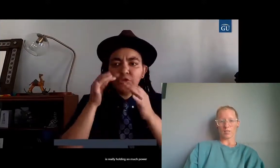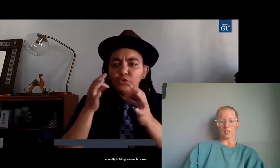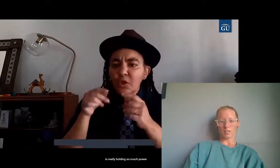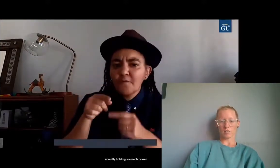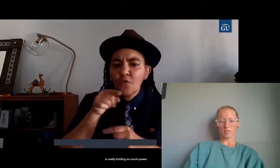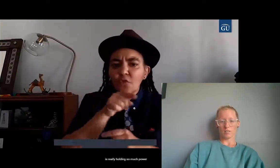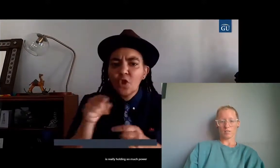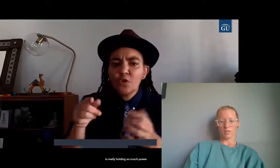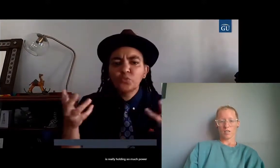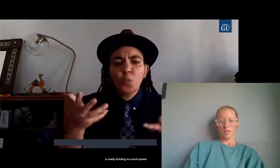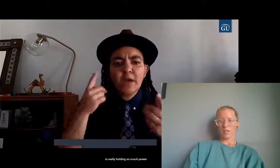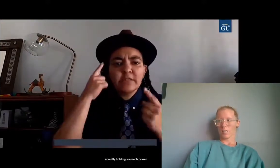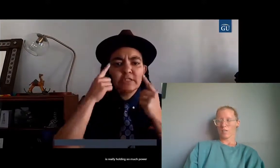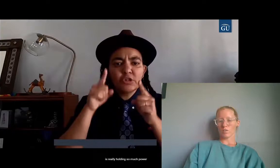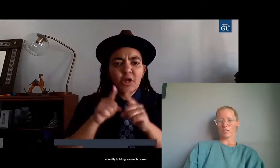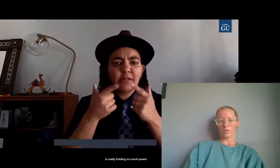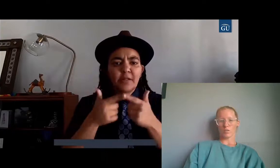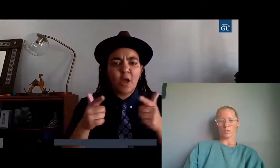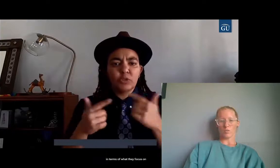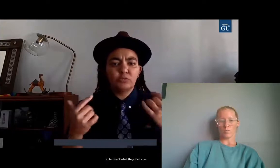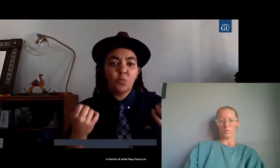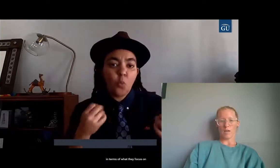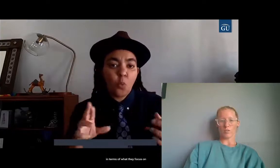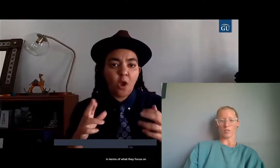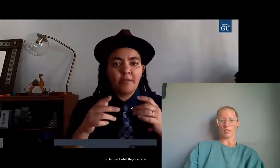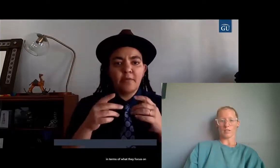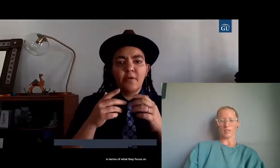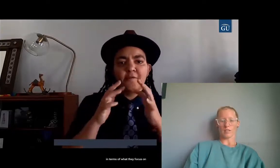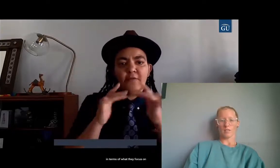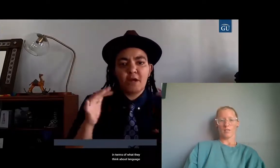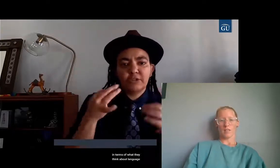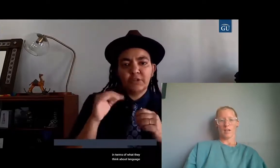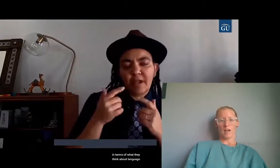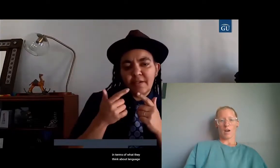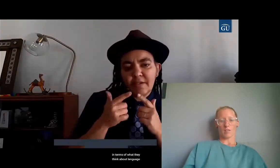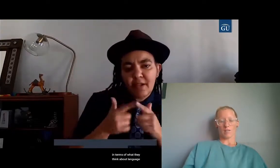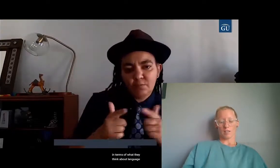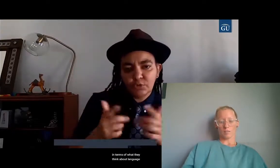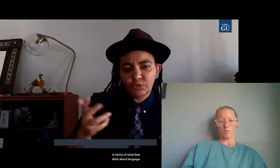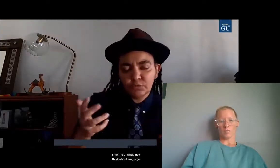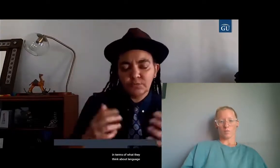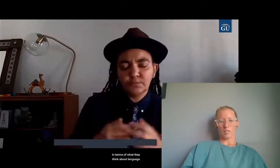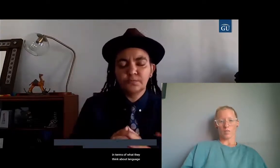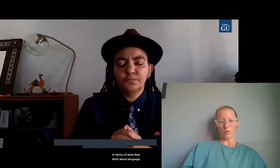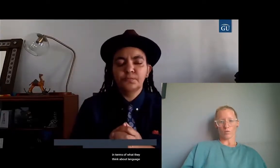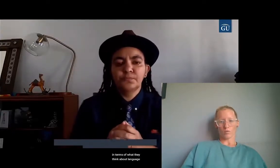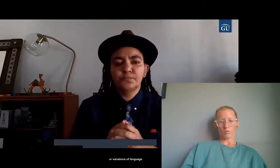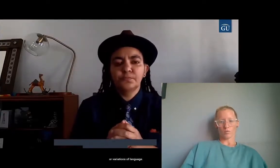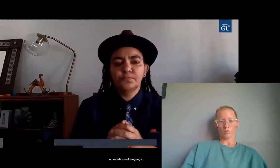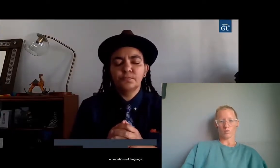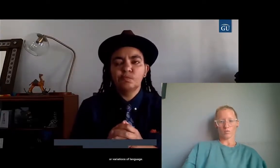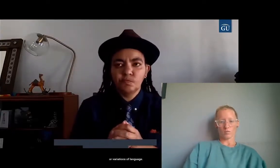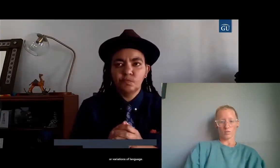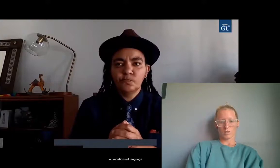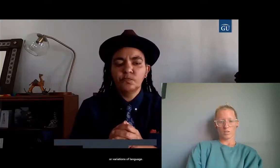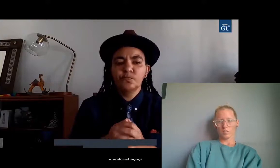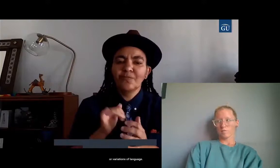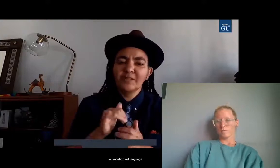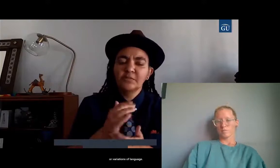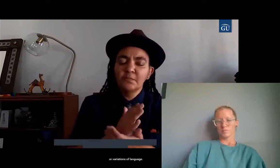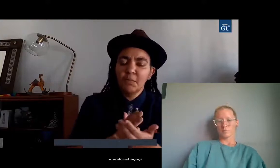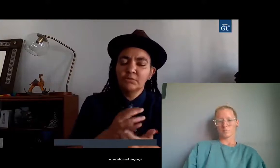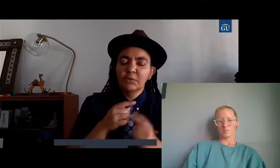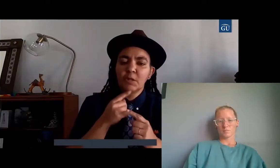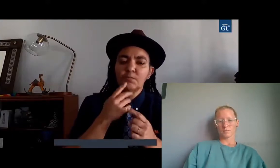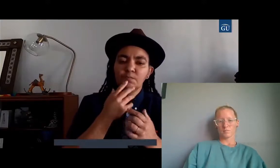education about this, and really holding so much power and how it affects so many people.